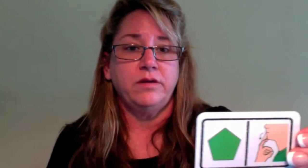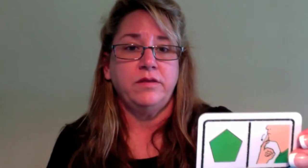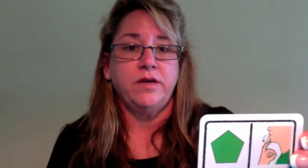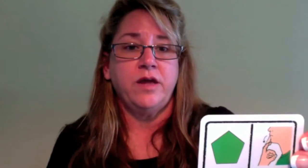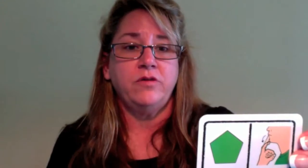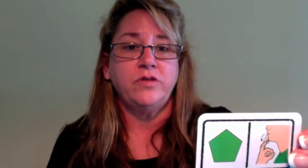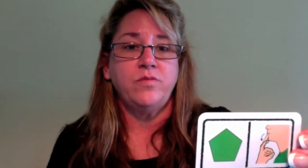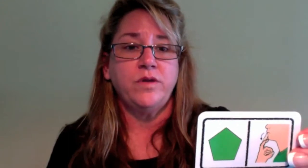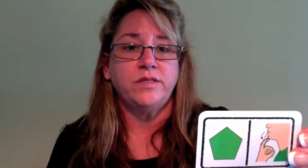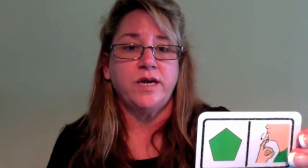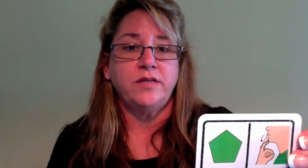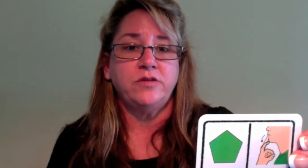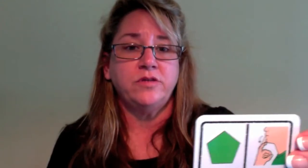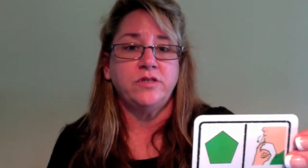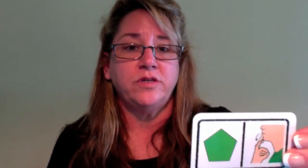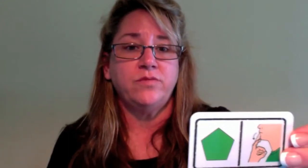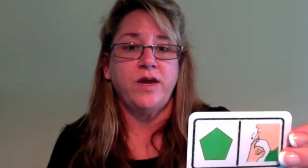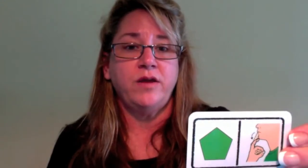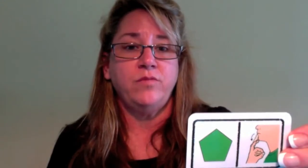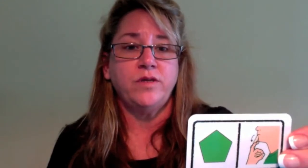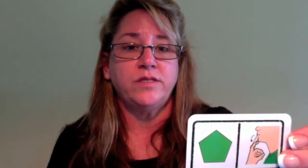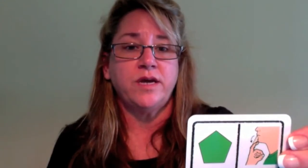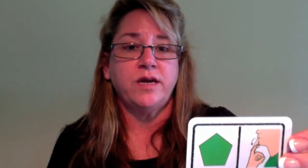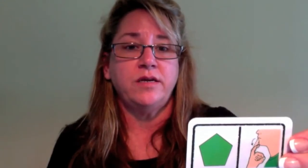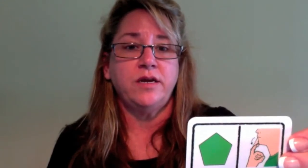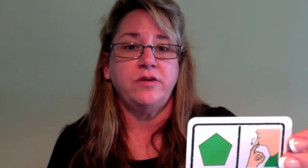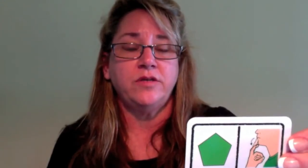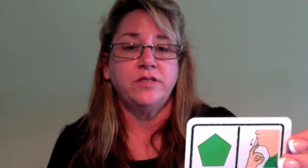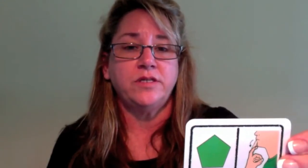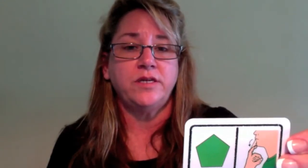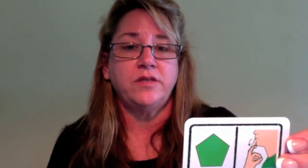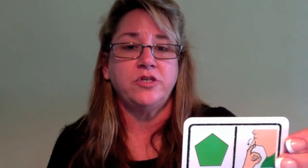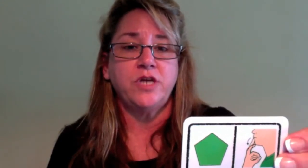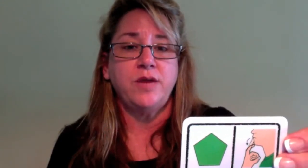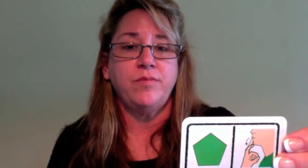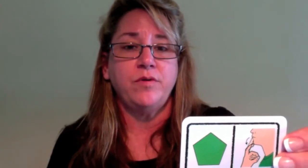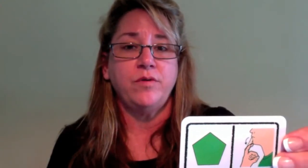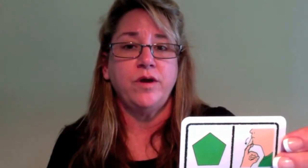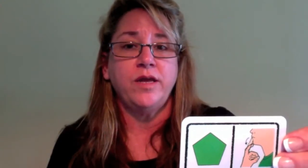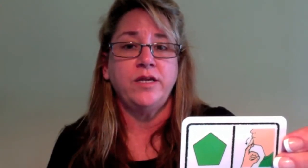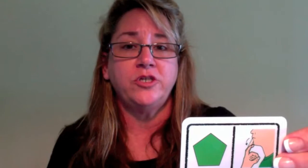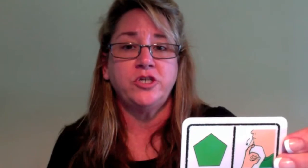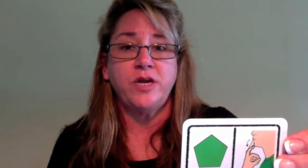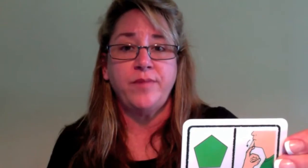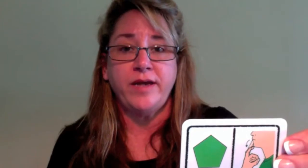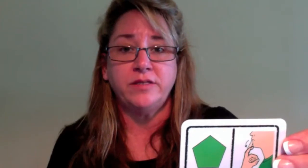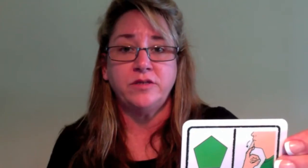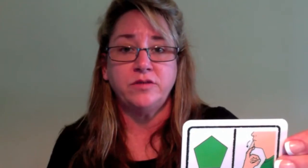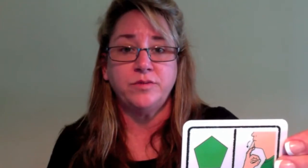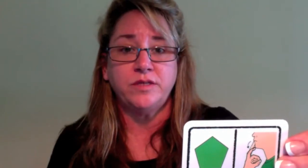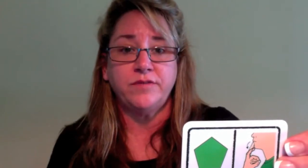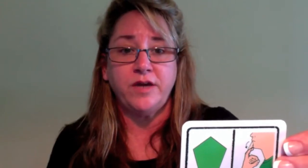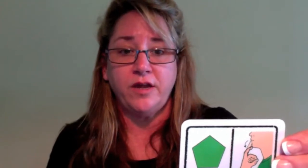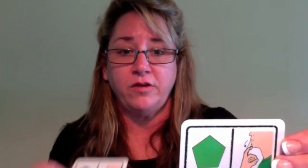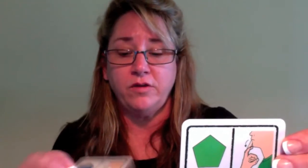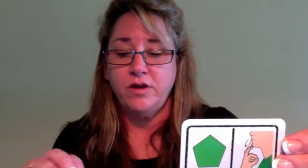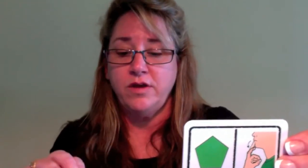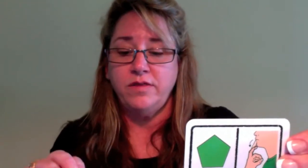The color is on one side, so you can see red on one side, and you can see the shape, and each shape has its own specific color. Then